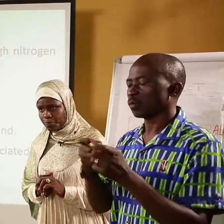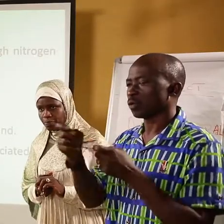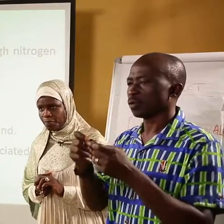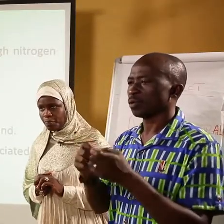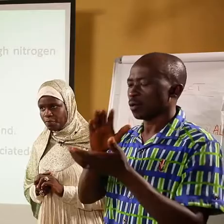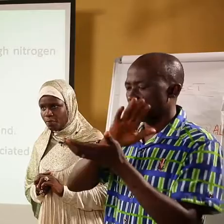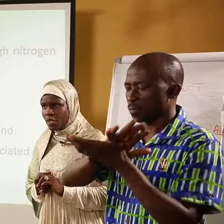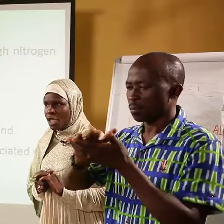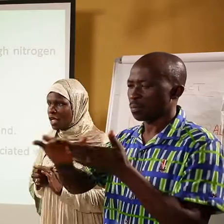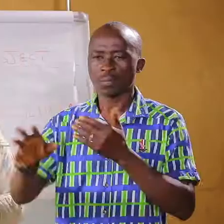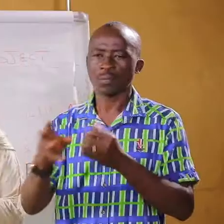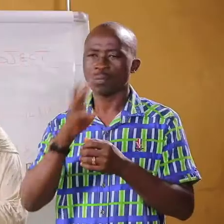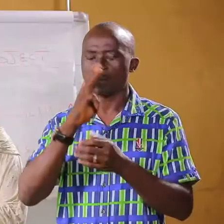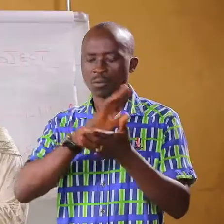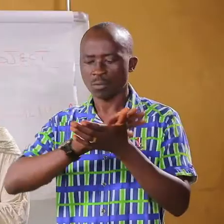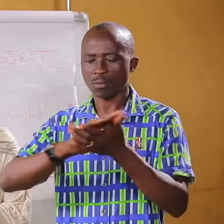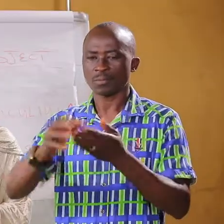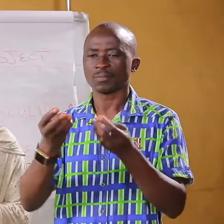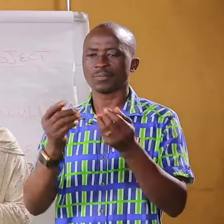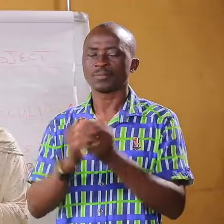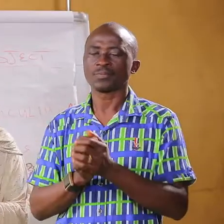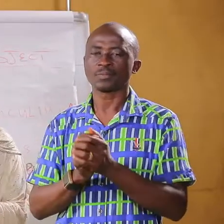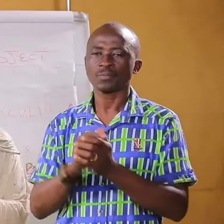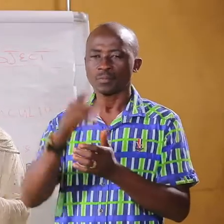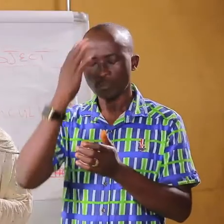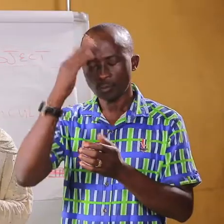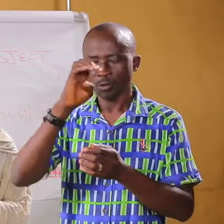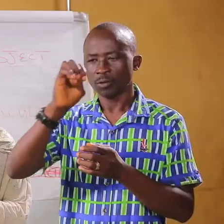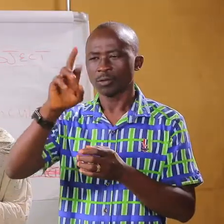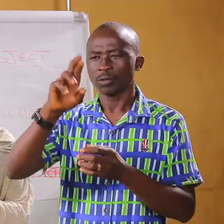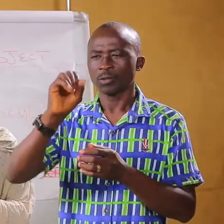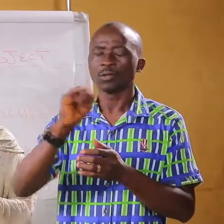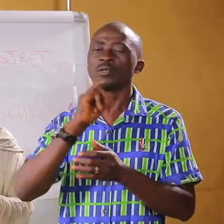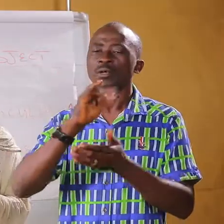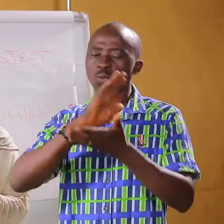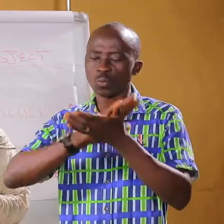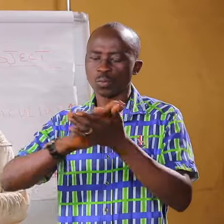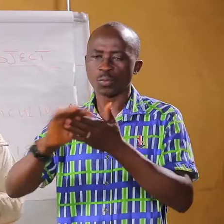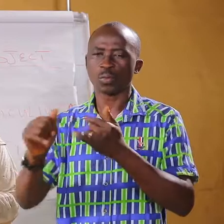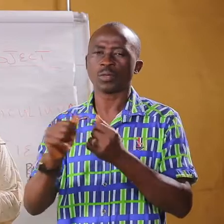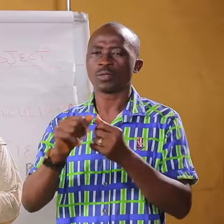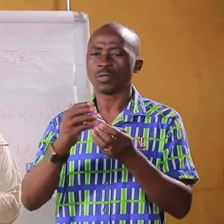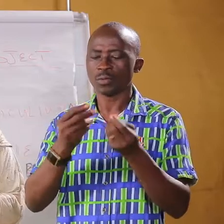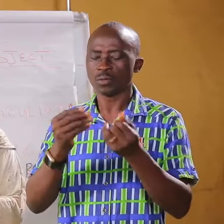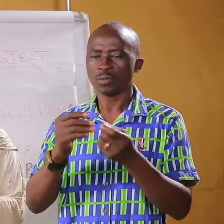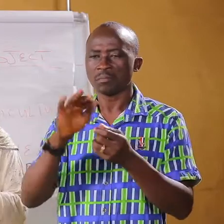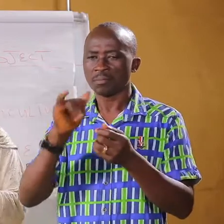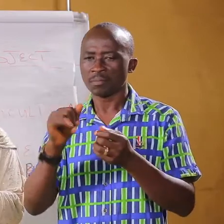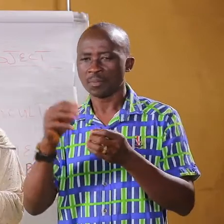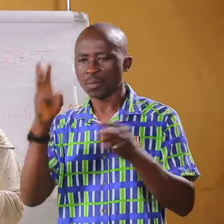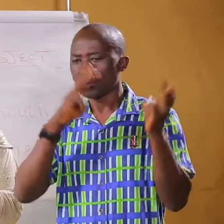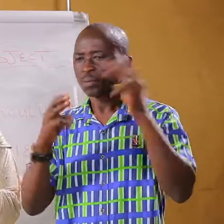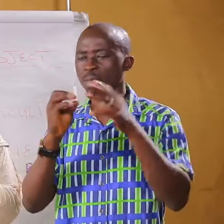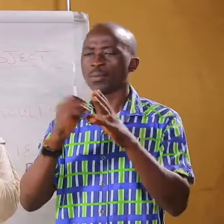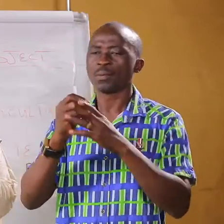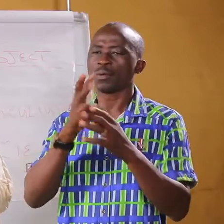erosion. You know, erosion is the washing away of the soil, maybe by wind or water. And when you plant